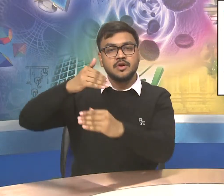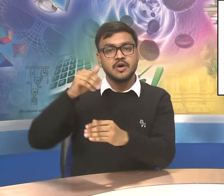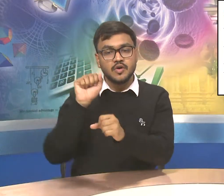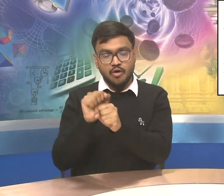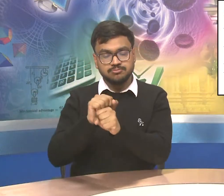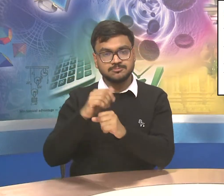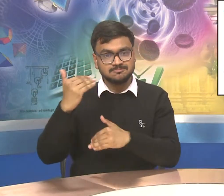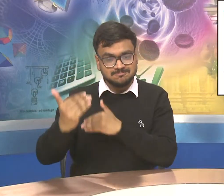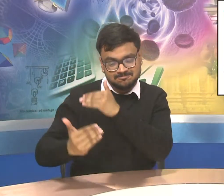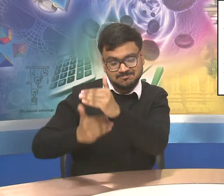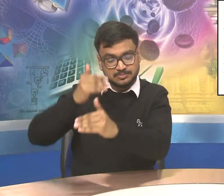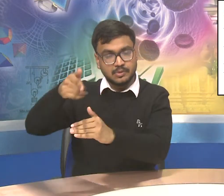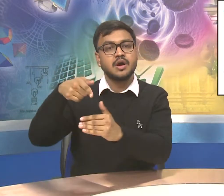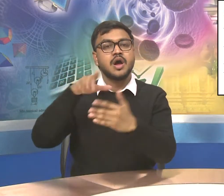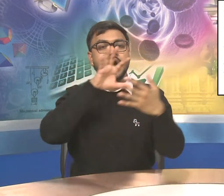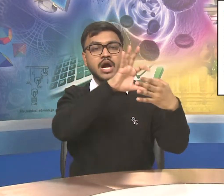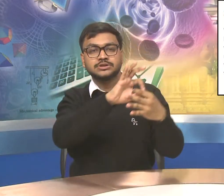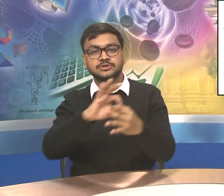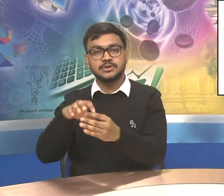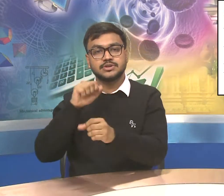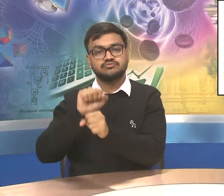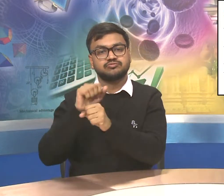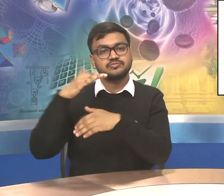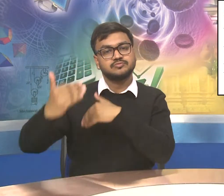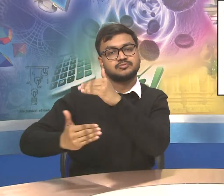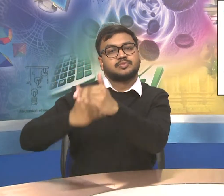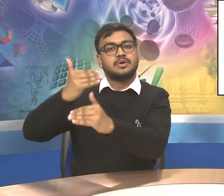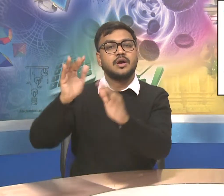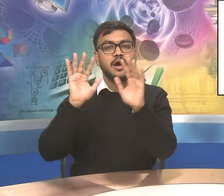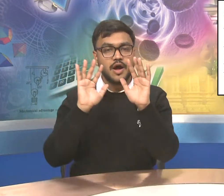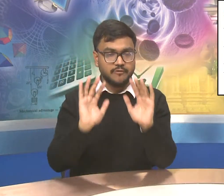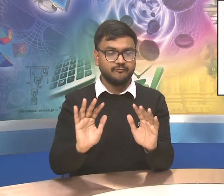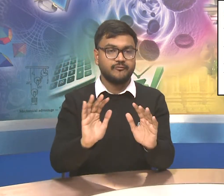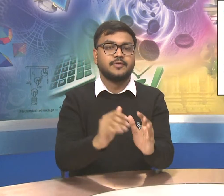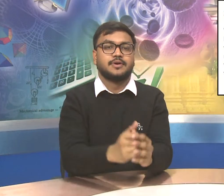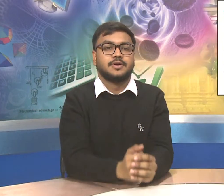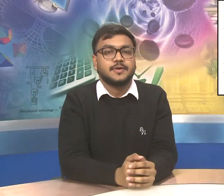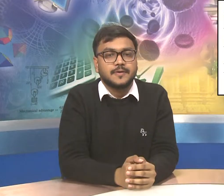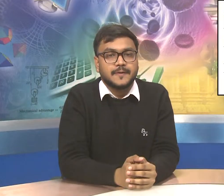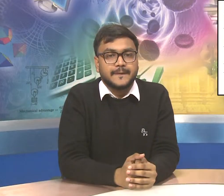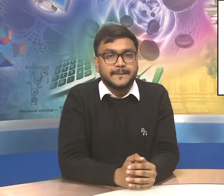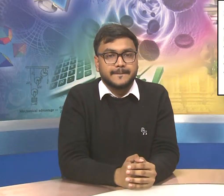of information need when they start their research work.